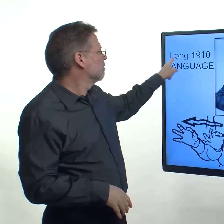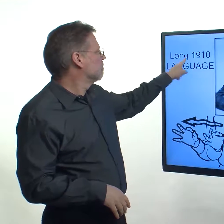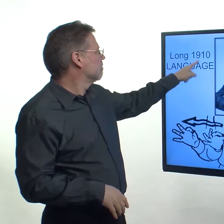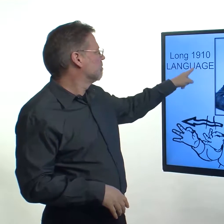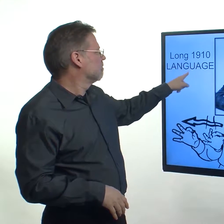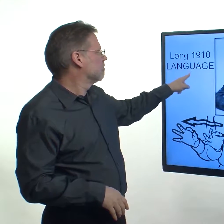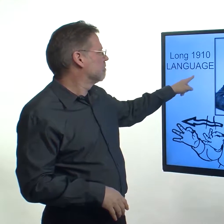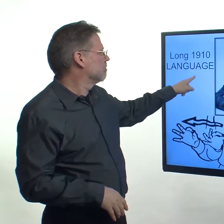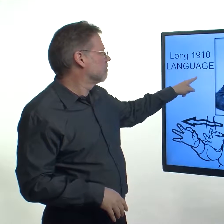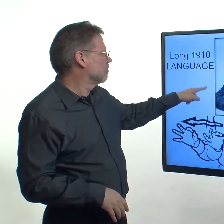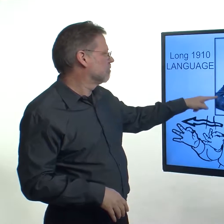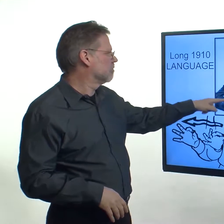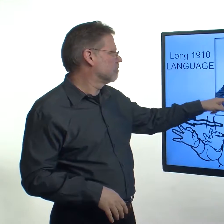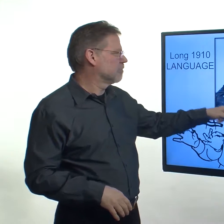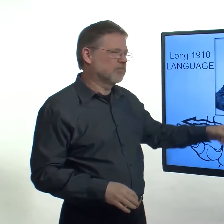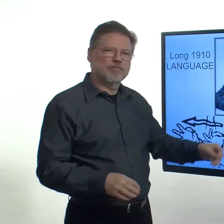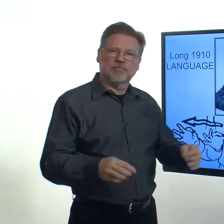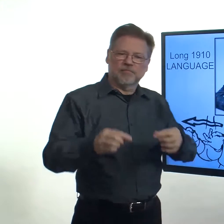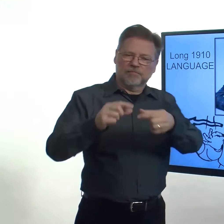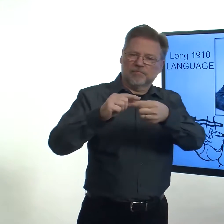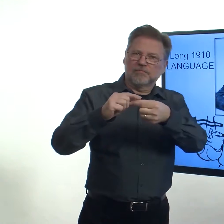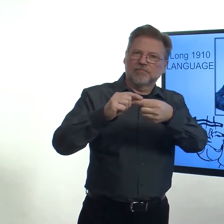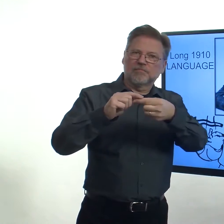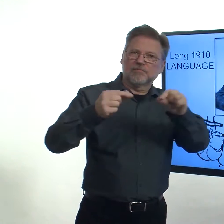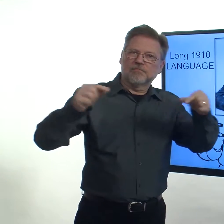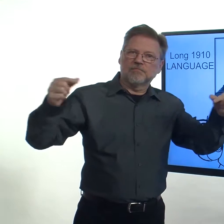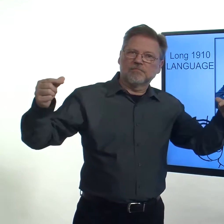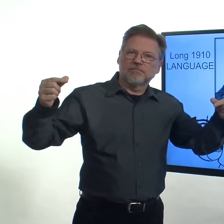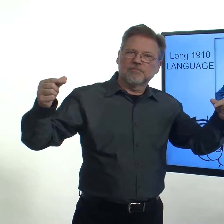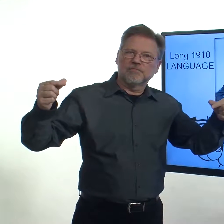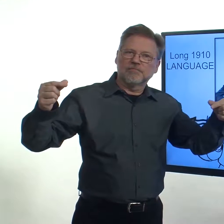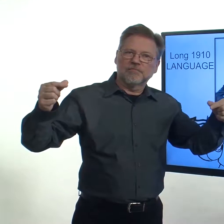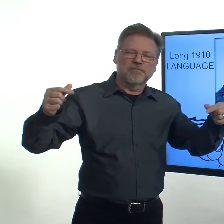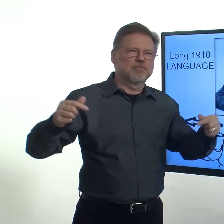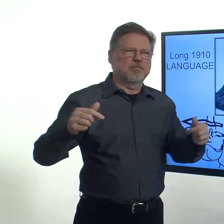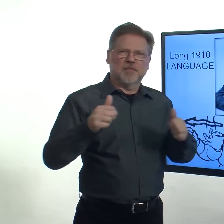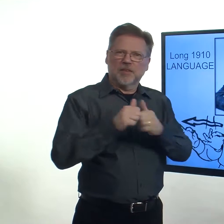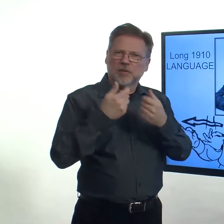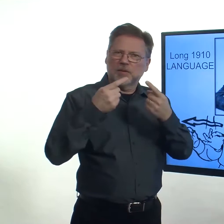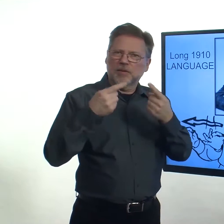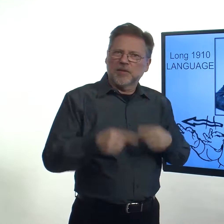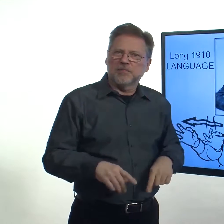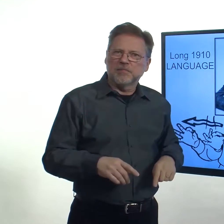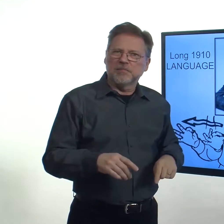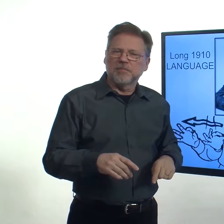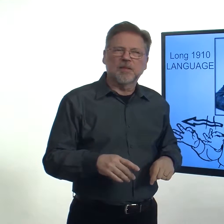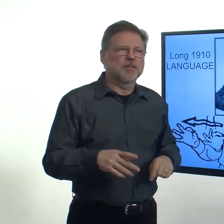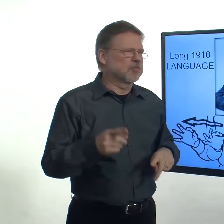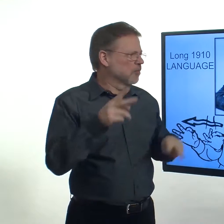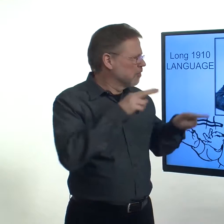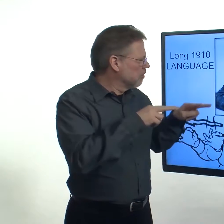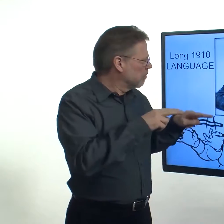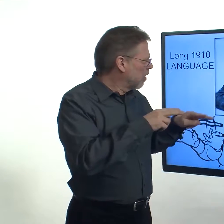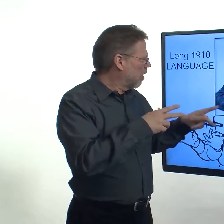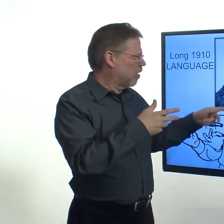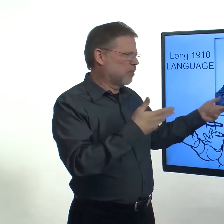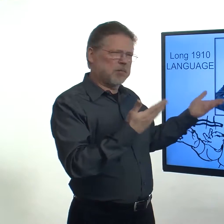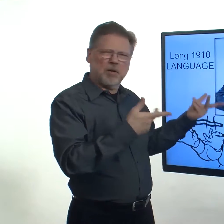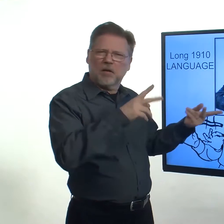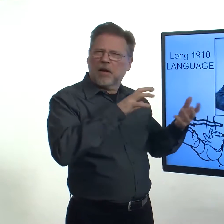entry for language in Long's 1910 publication described this form. How did that come to be? Maybe the hand shape from